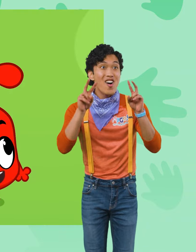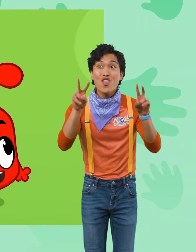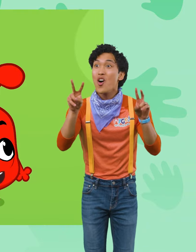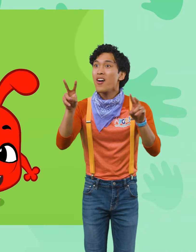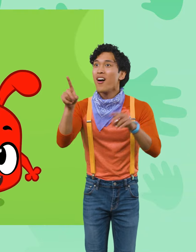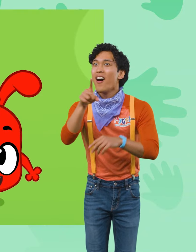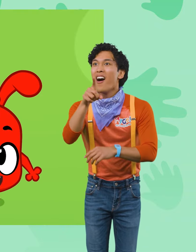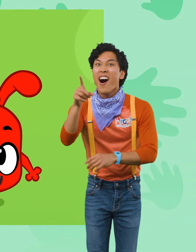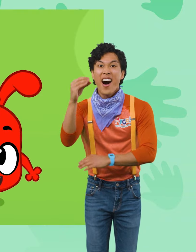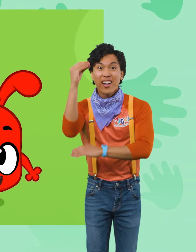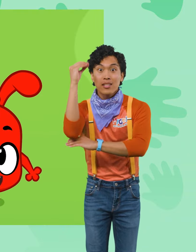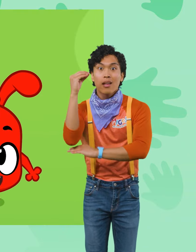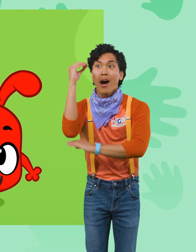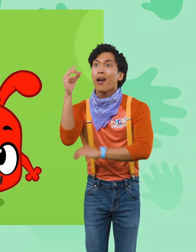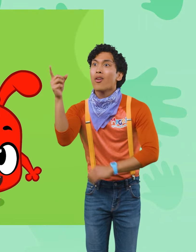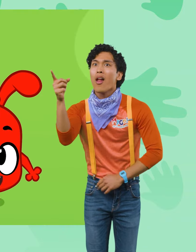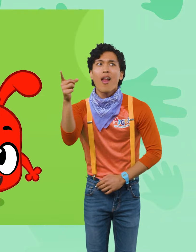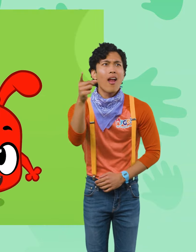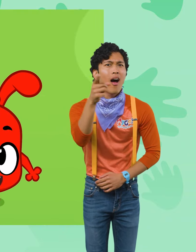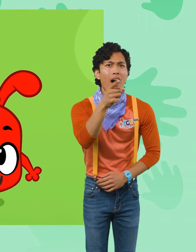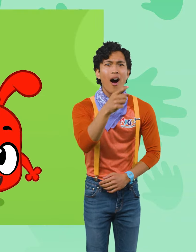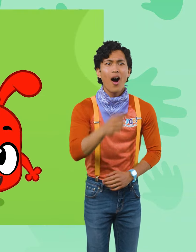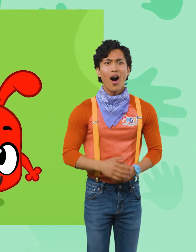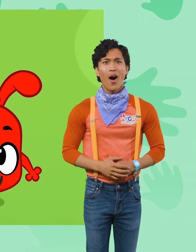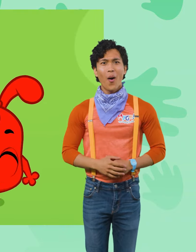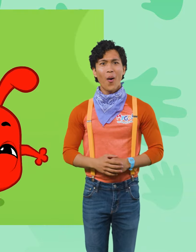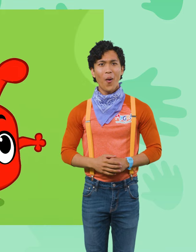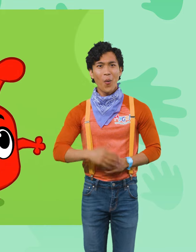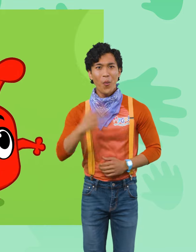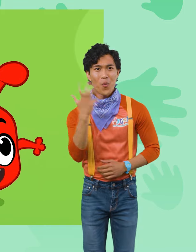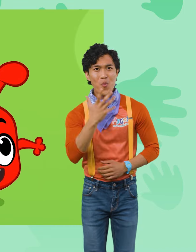Look, Morphle. There are dinosaurs everywhere.